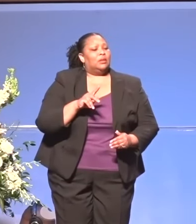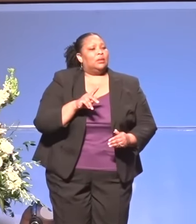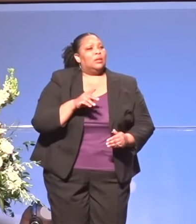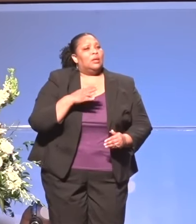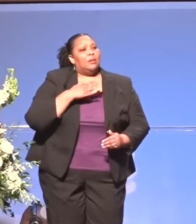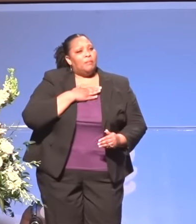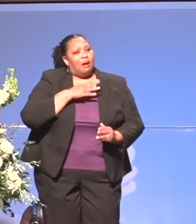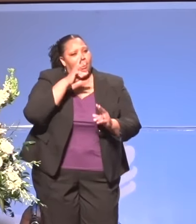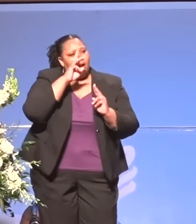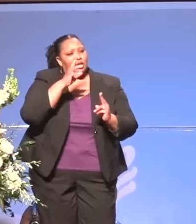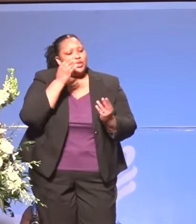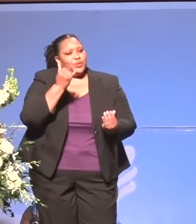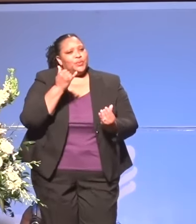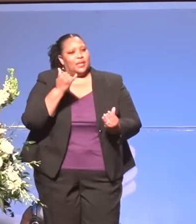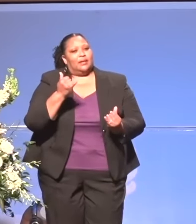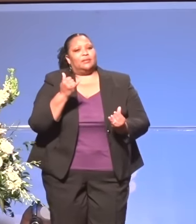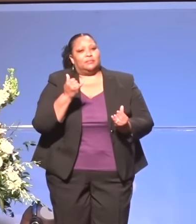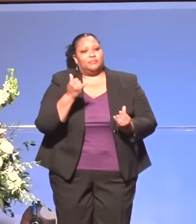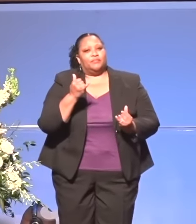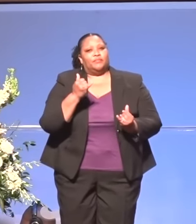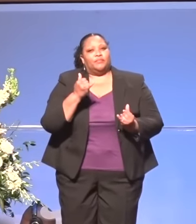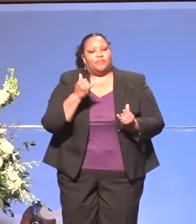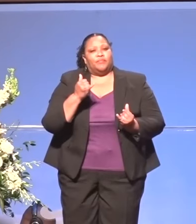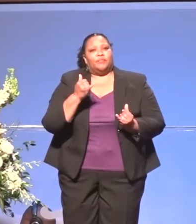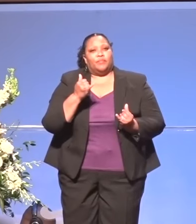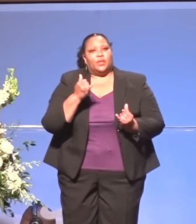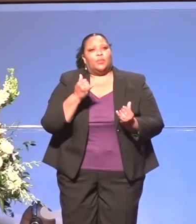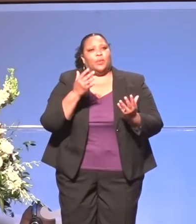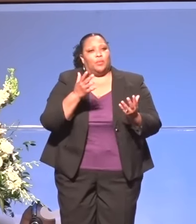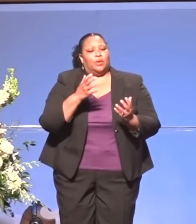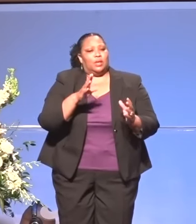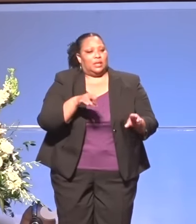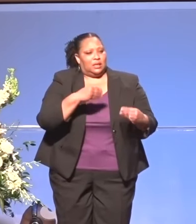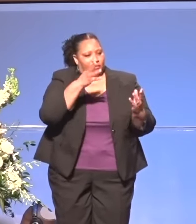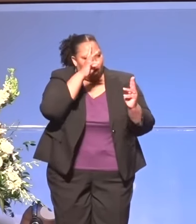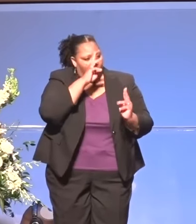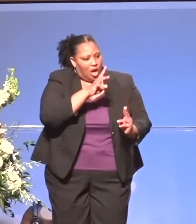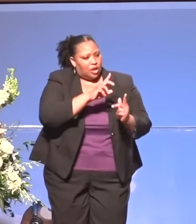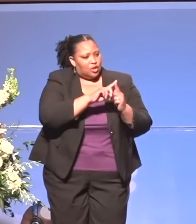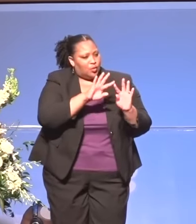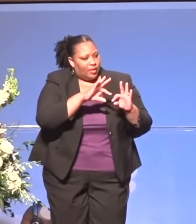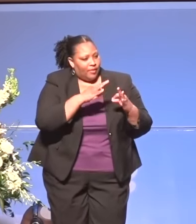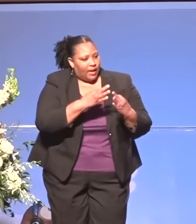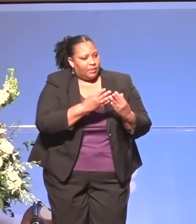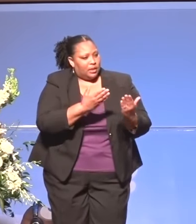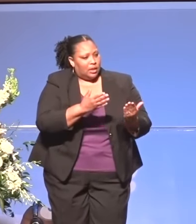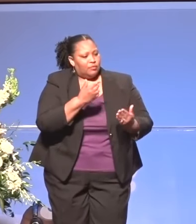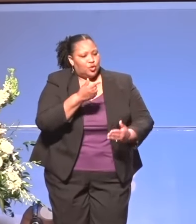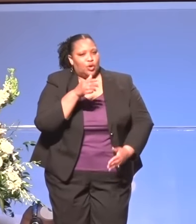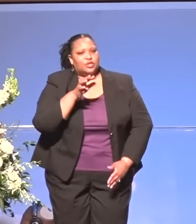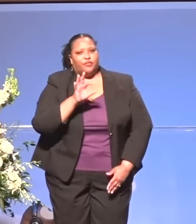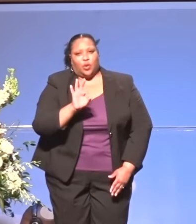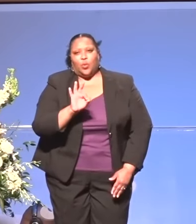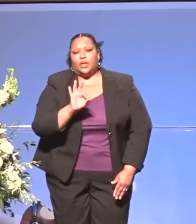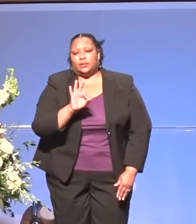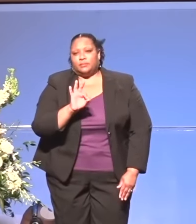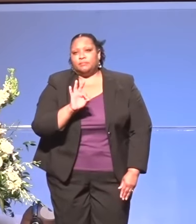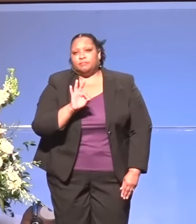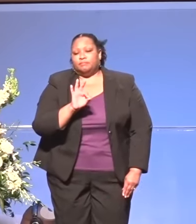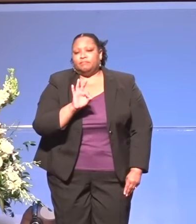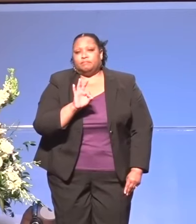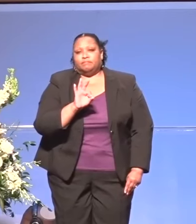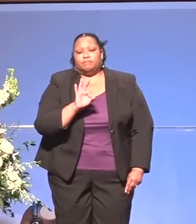privilege and my honor today as we give honor to the family of George Floyd